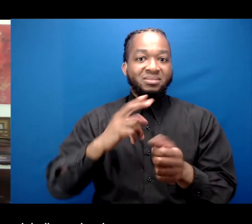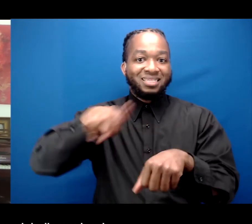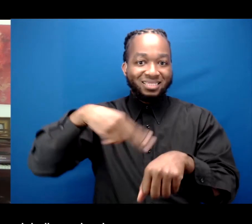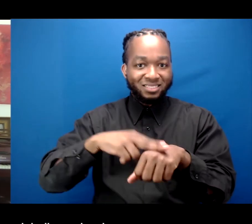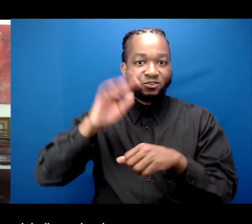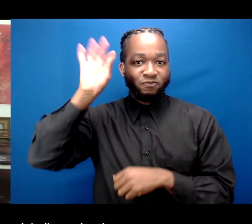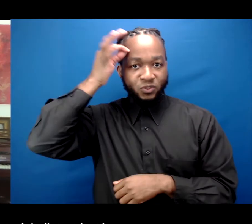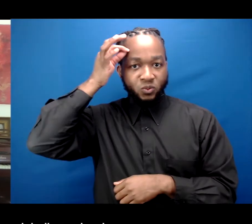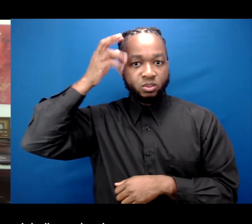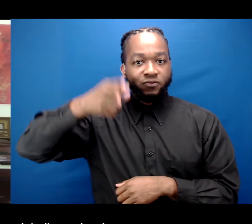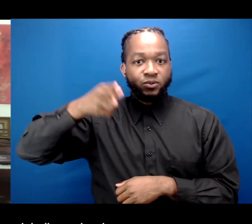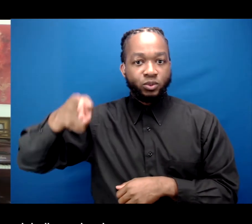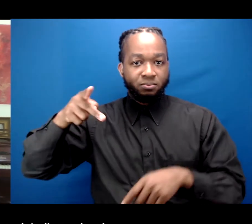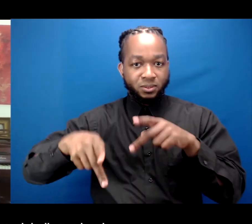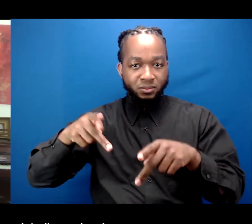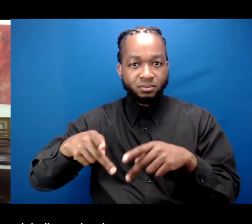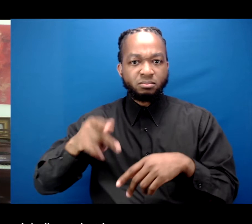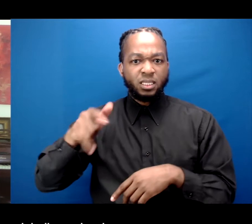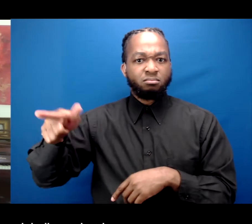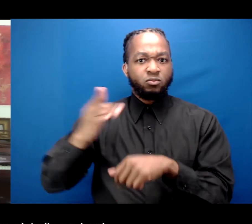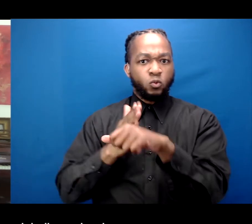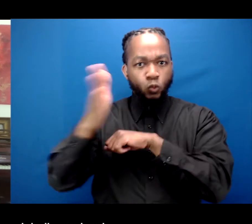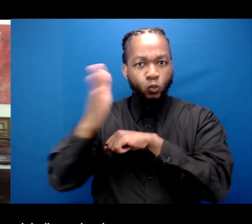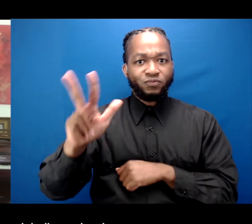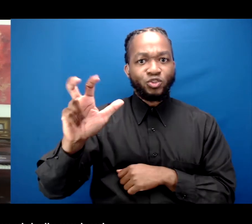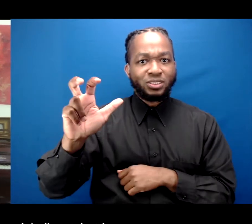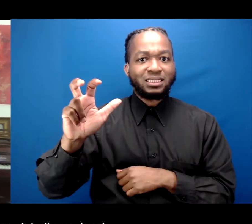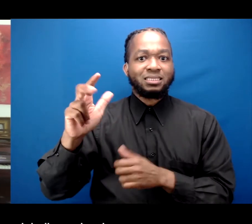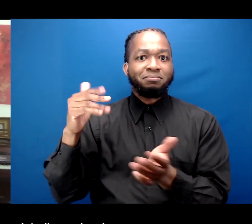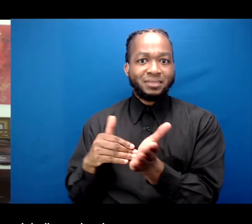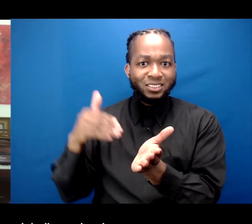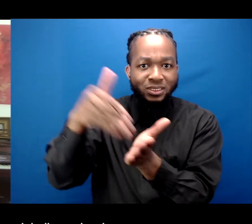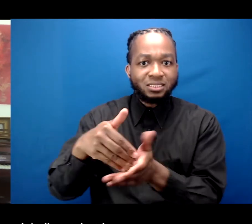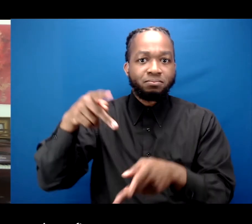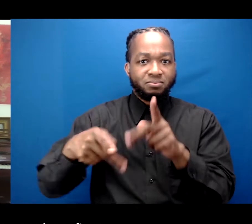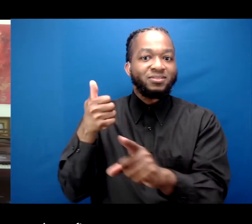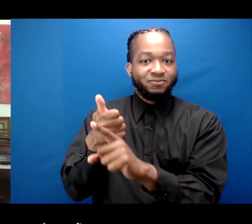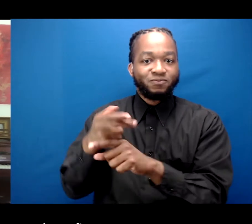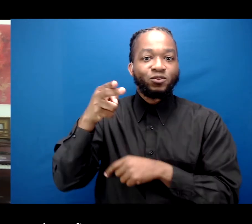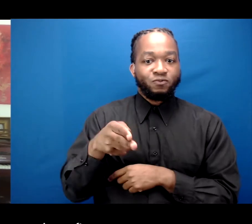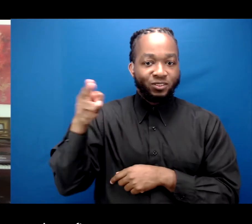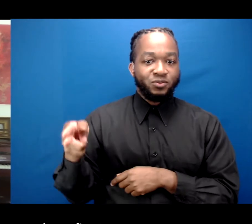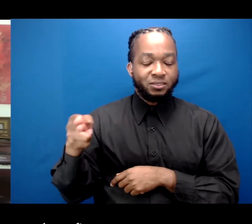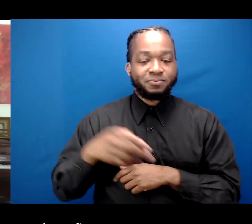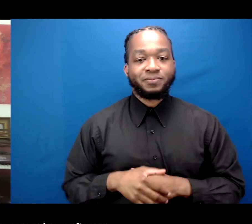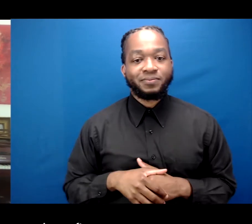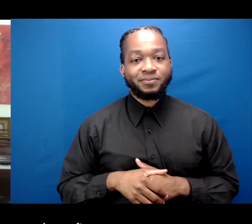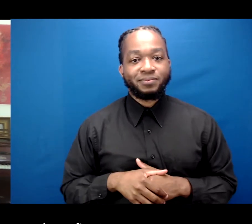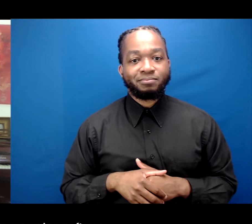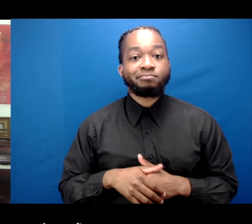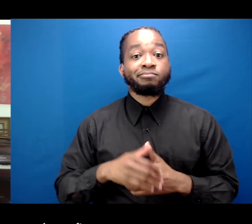than 300 million people globally are hard of hearing. Assistive technologies and tools, including screen